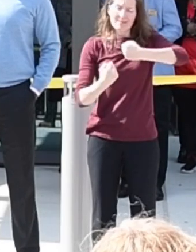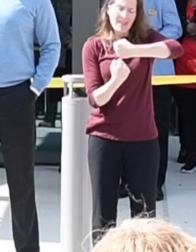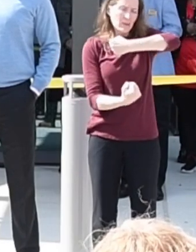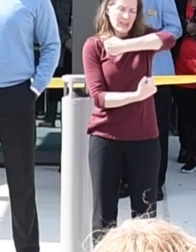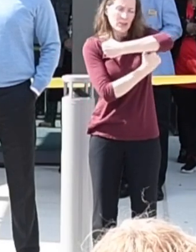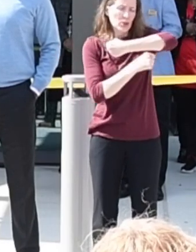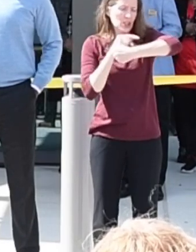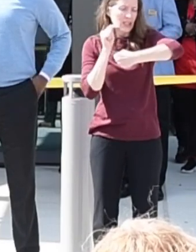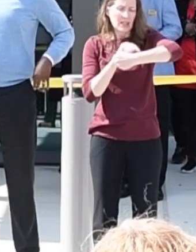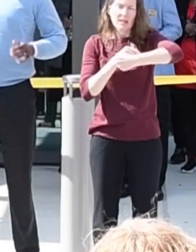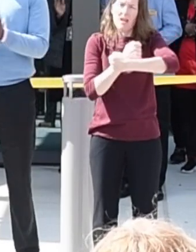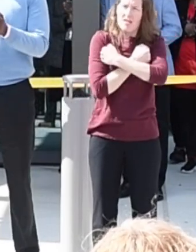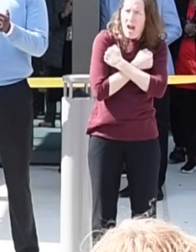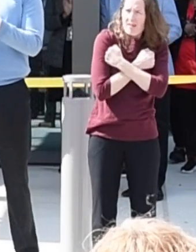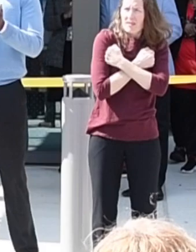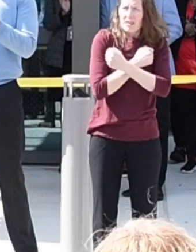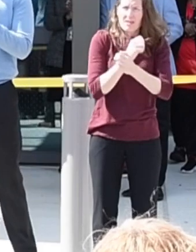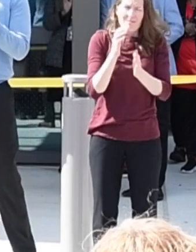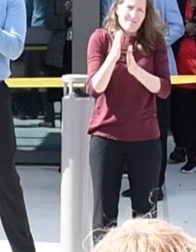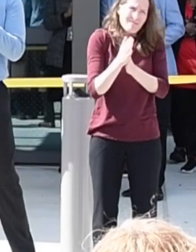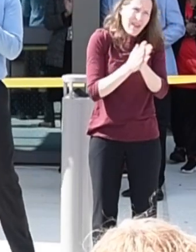tenacity.